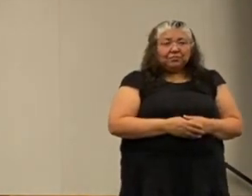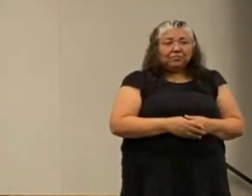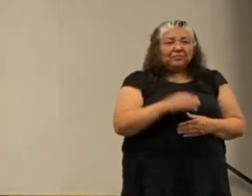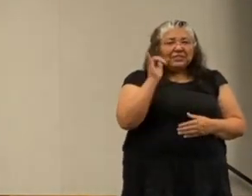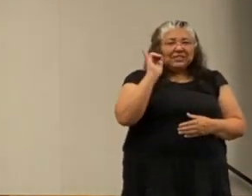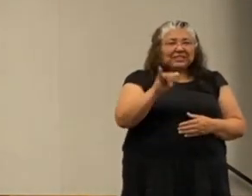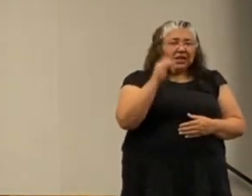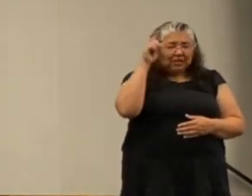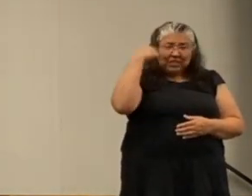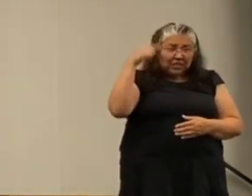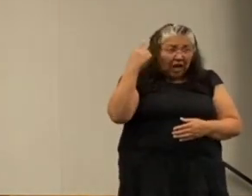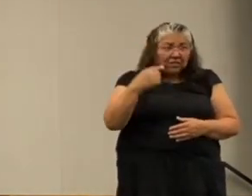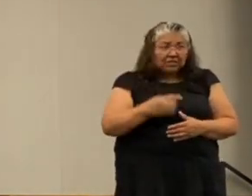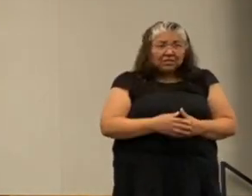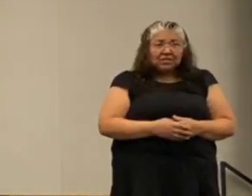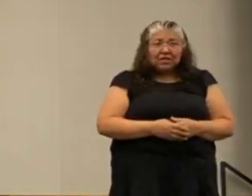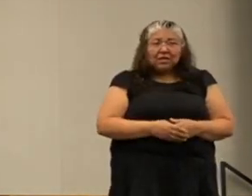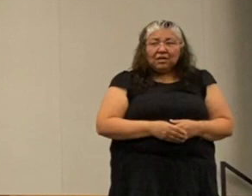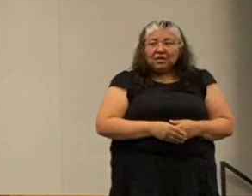That's nuts!